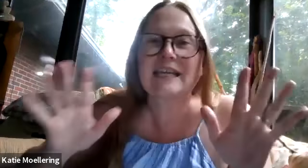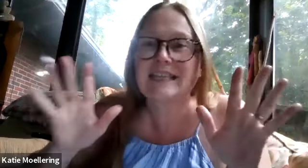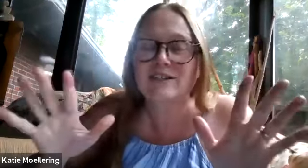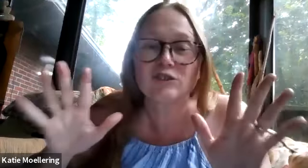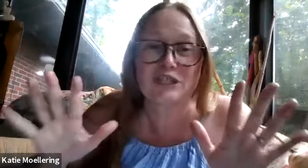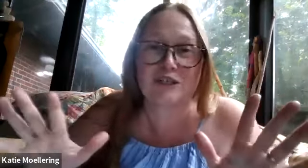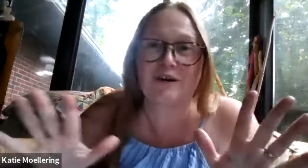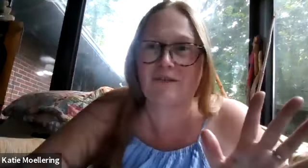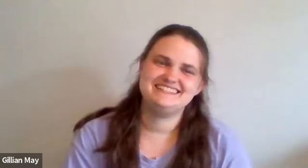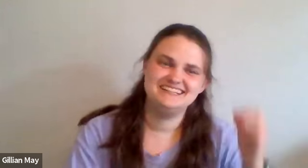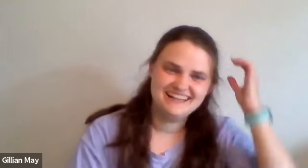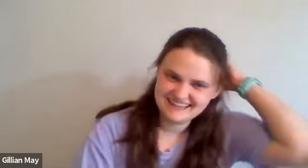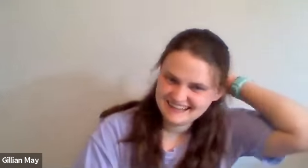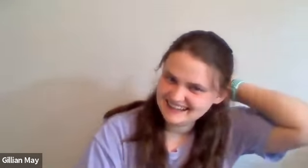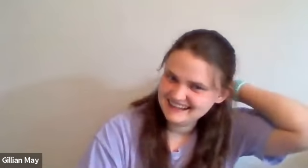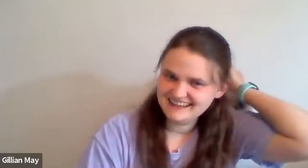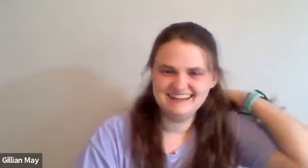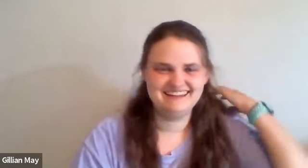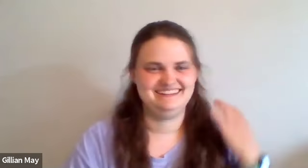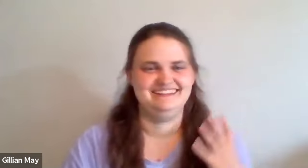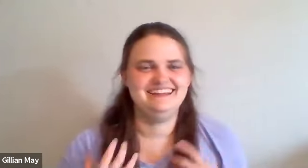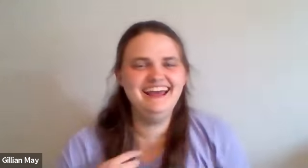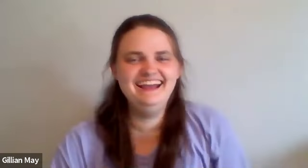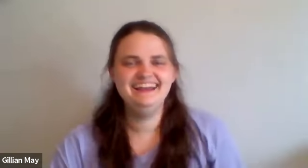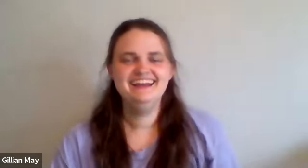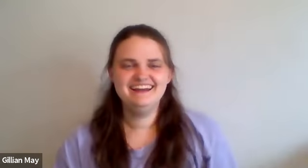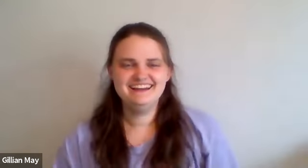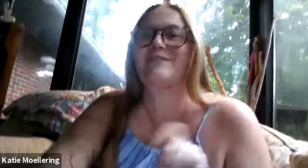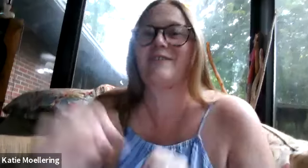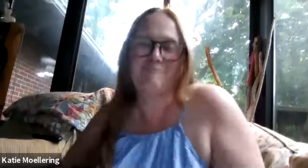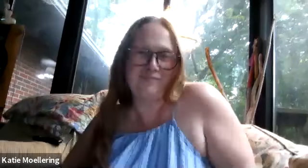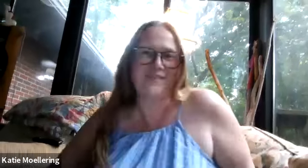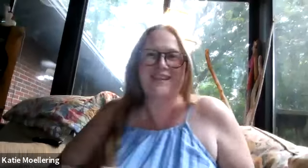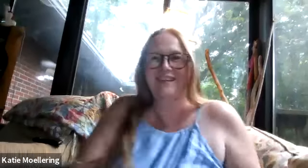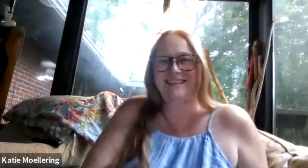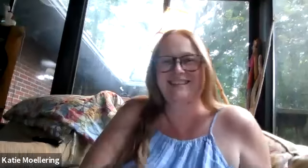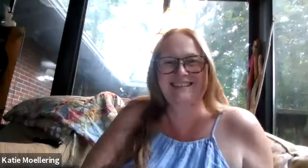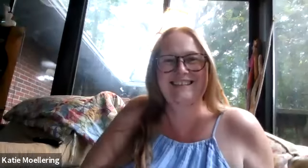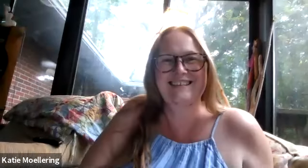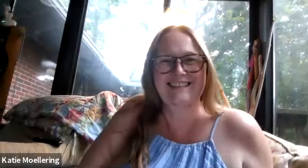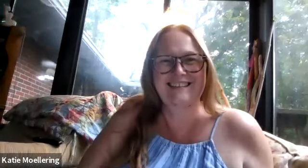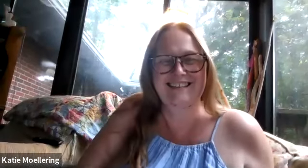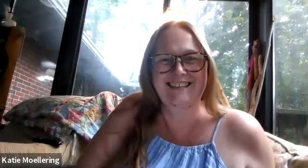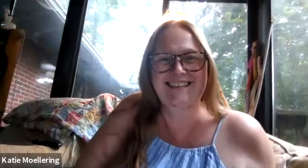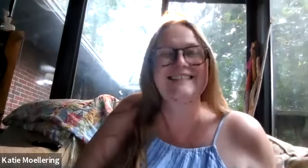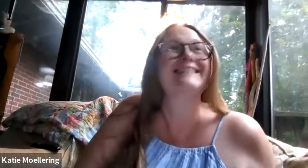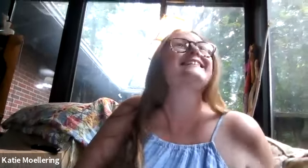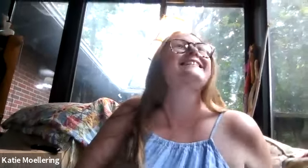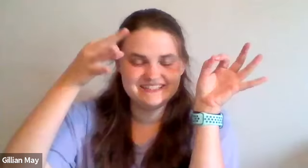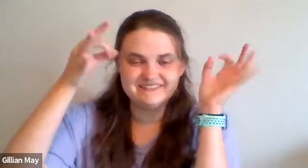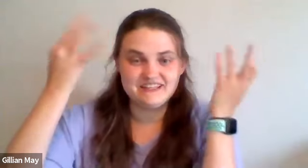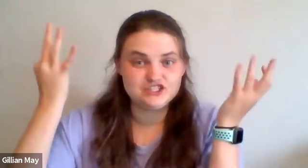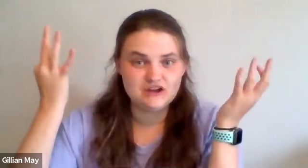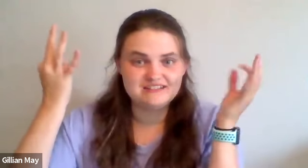oh my god, it's like National Geographic in my backyard. It's so it's gonna be the sign for distracted